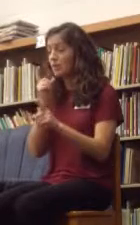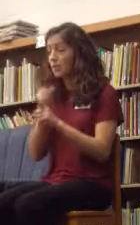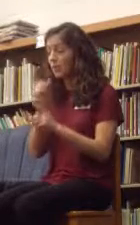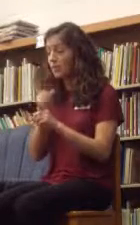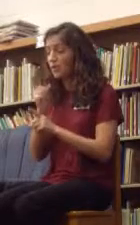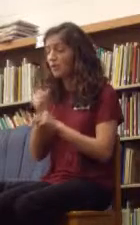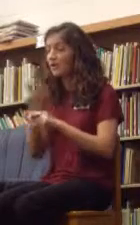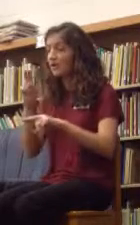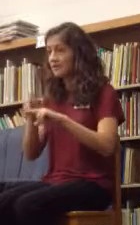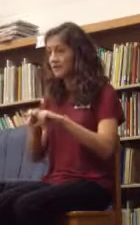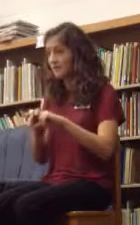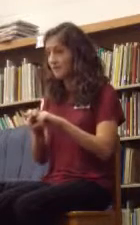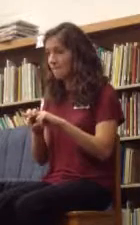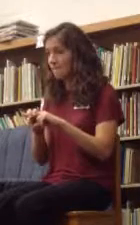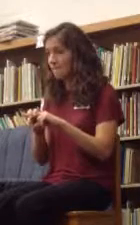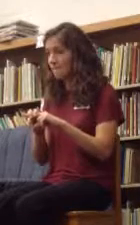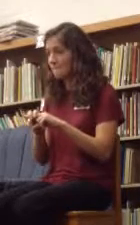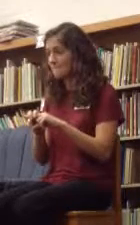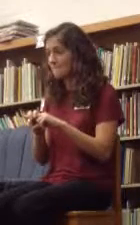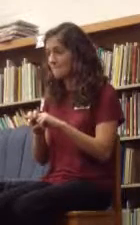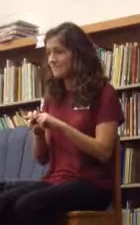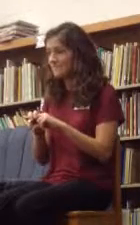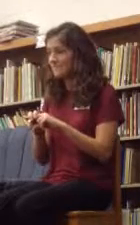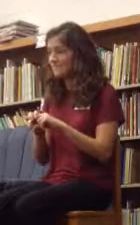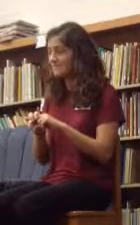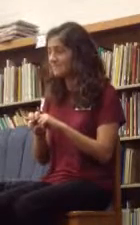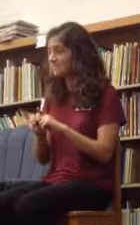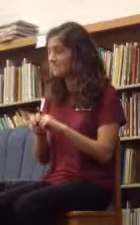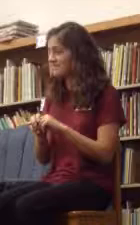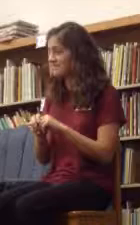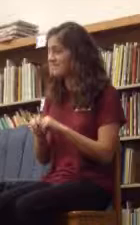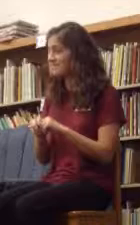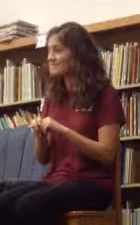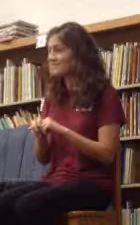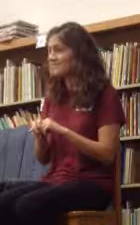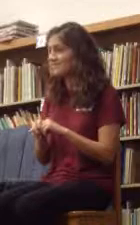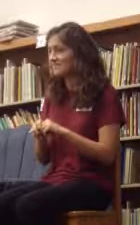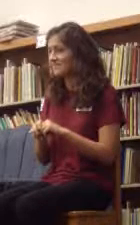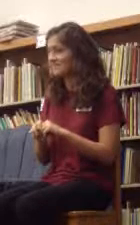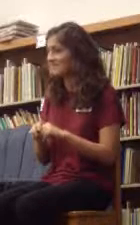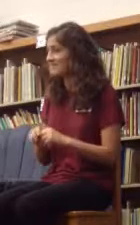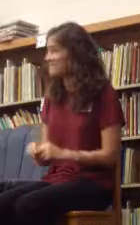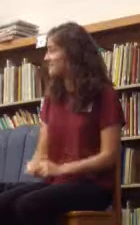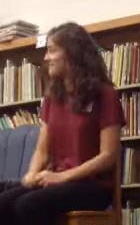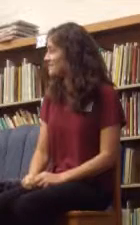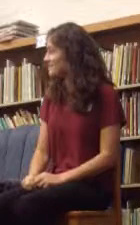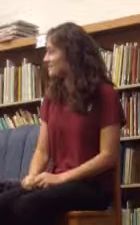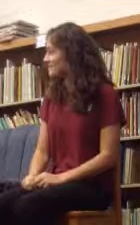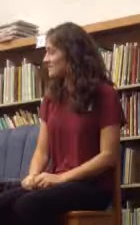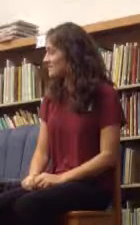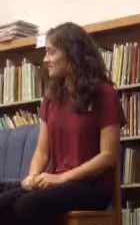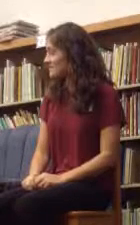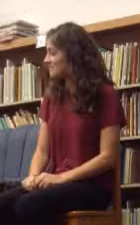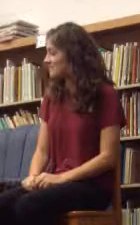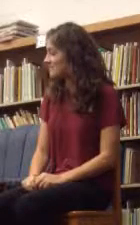Haven, you have moved too close to Olivia. Go back to where you were. If you are